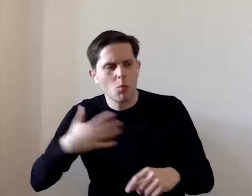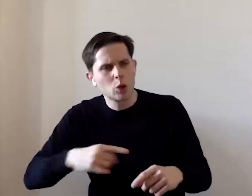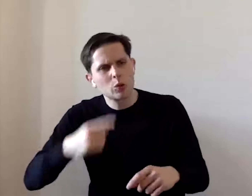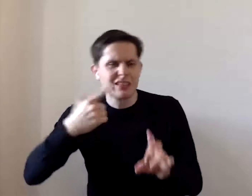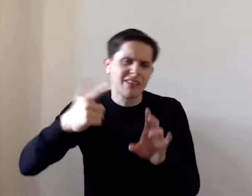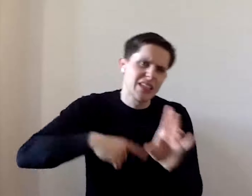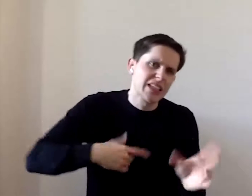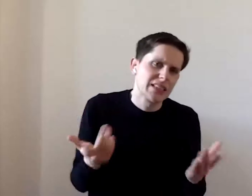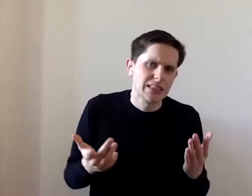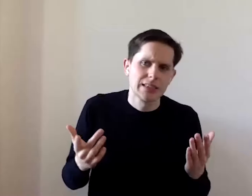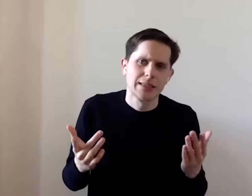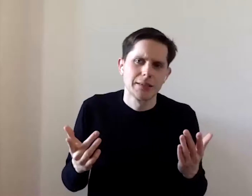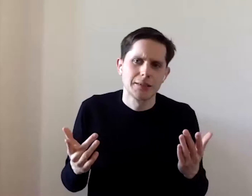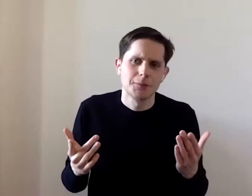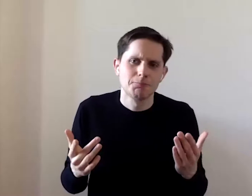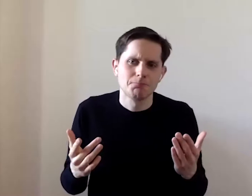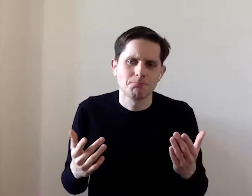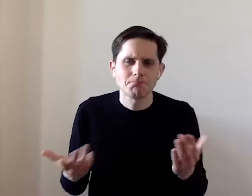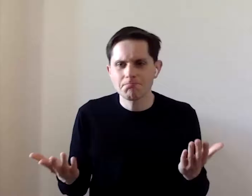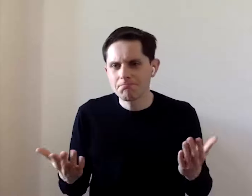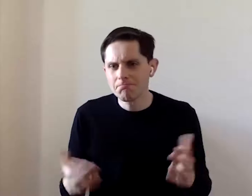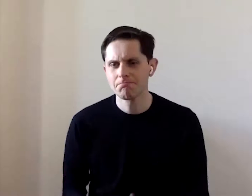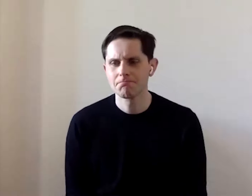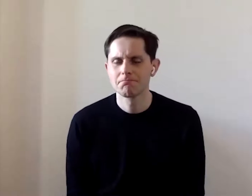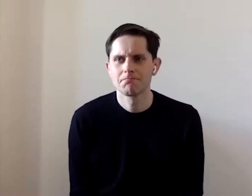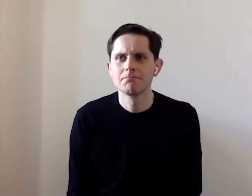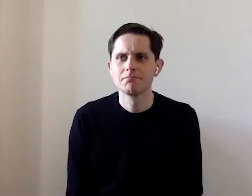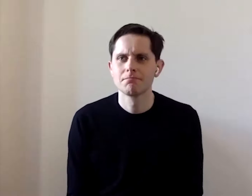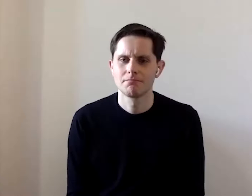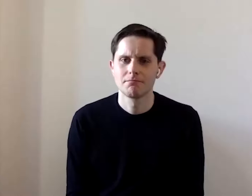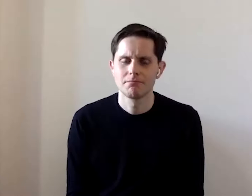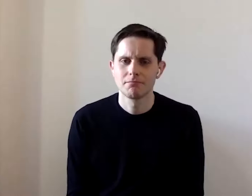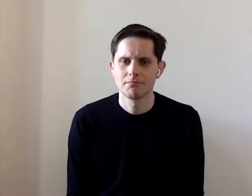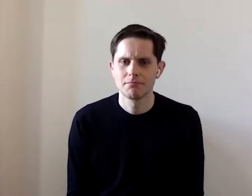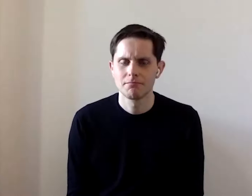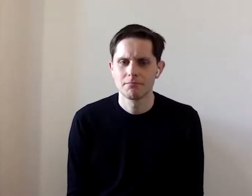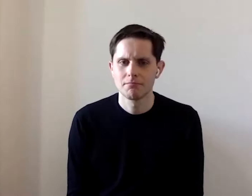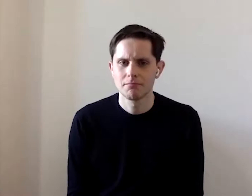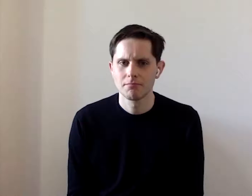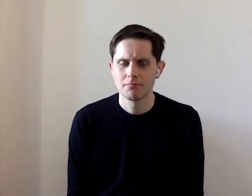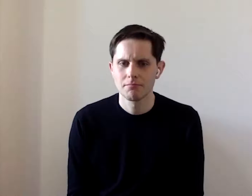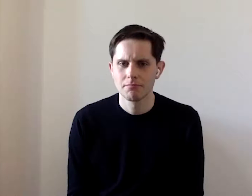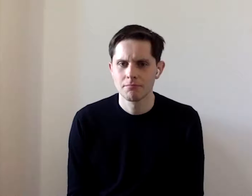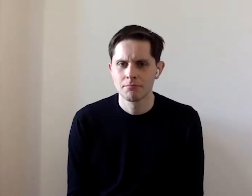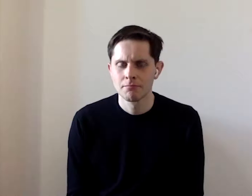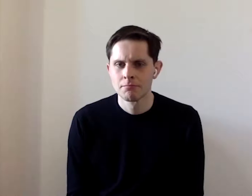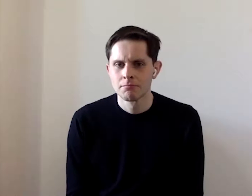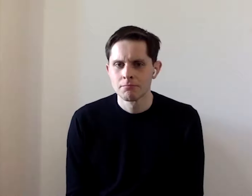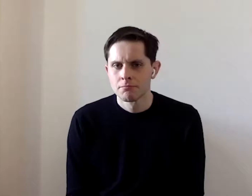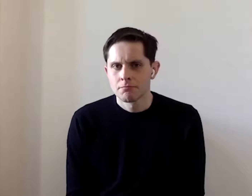about, especially when you're young in the profession. It's like, oh yeah, it's 7 years. That's like what people say. And so I